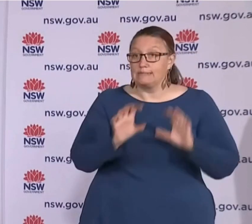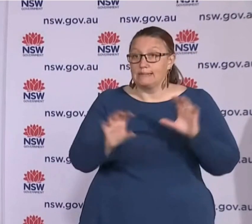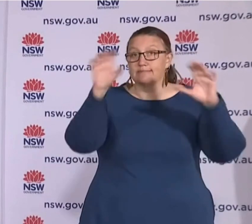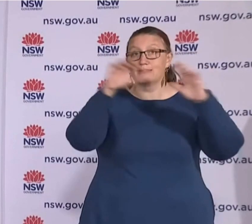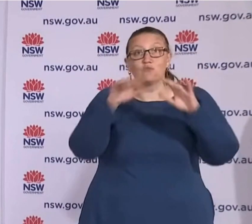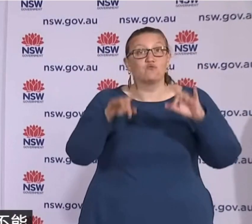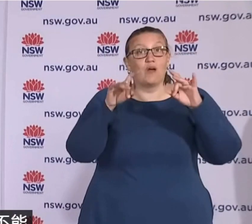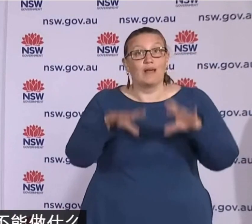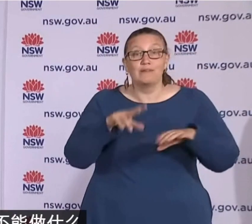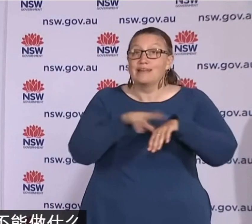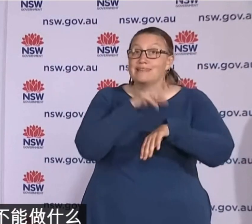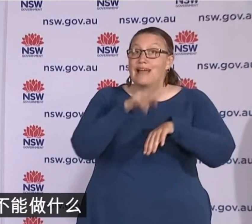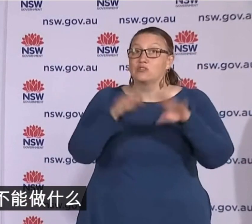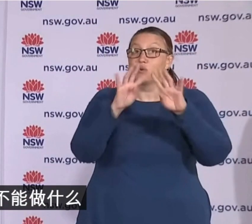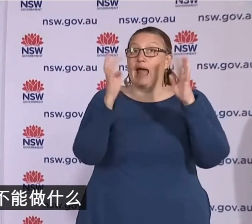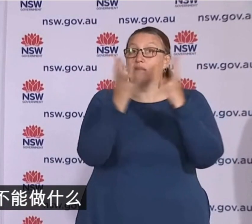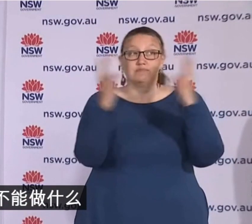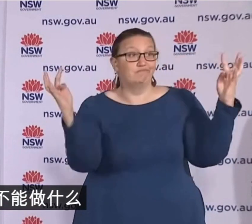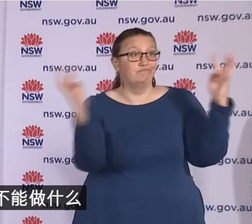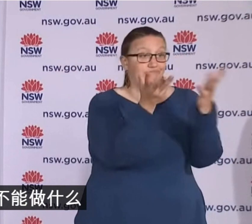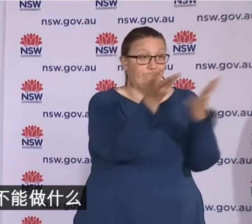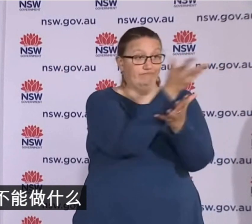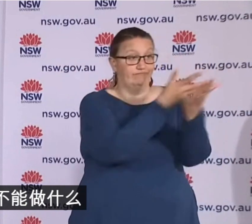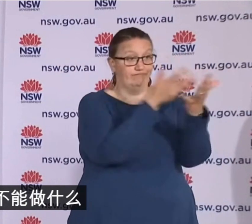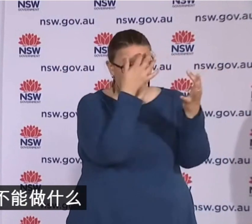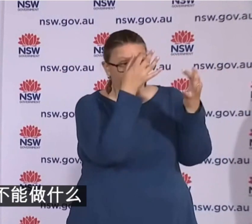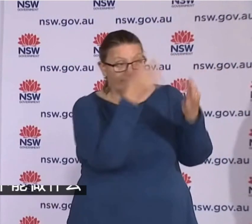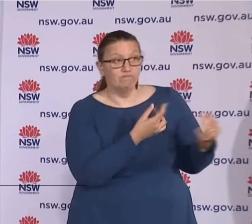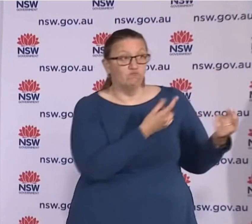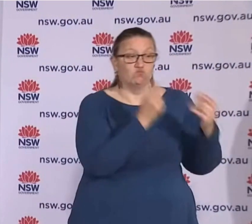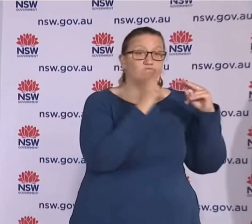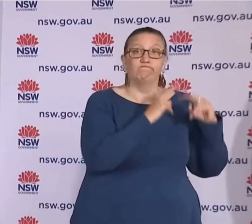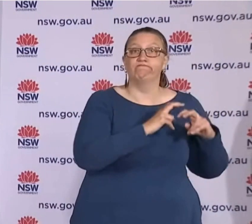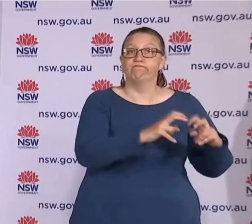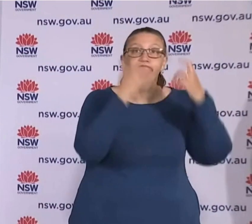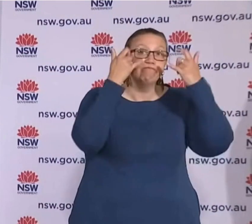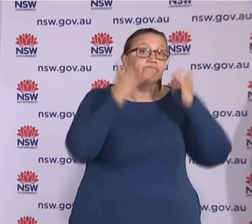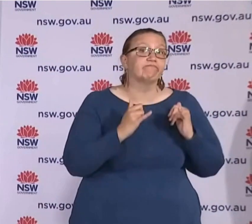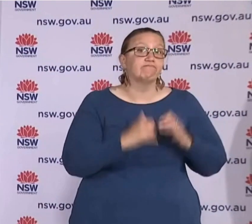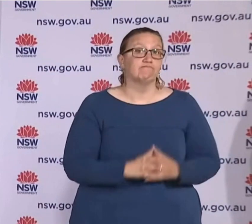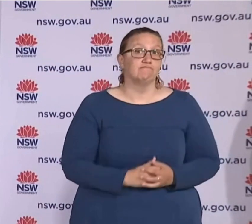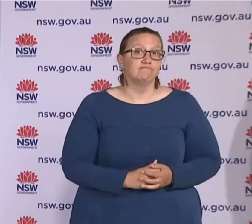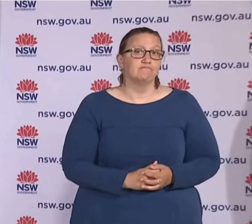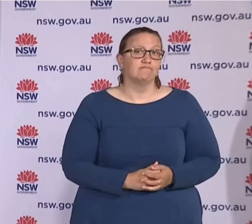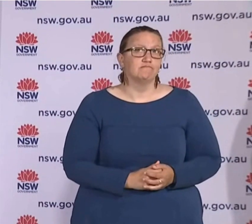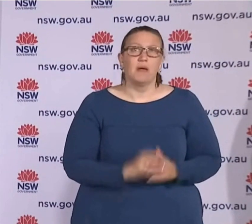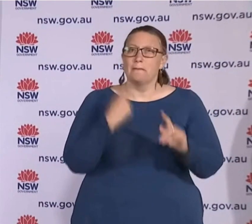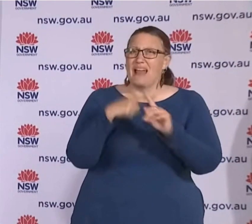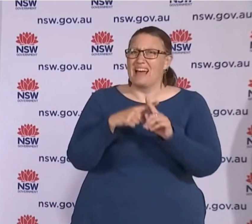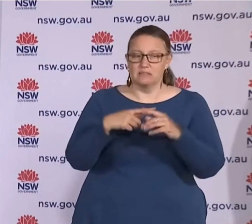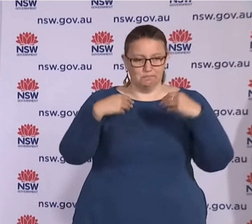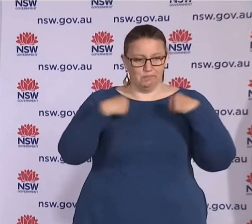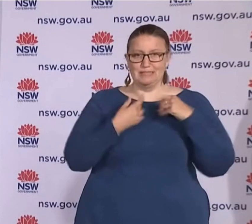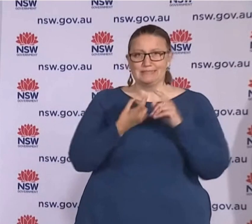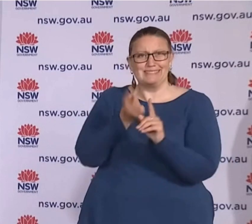own advice as to what they can and can't do. Many organisations have already said, we don't want any of our workers coming into the premises unless they're vaccinated. We don't